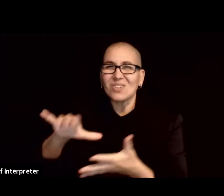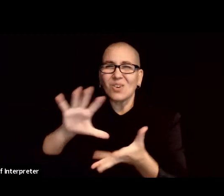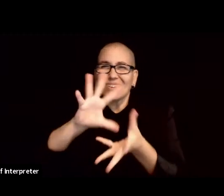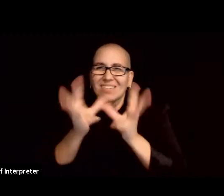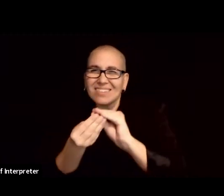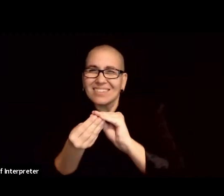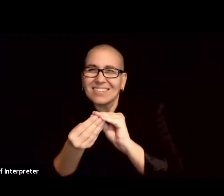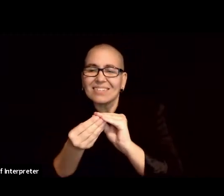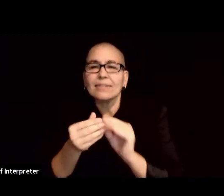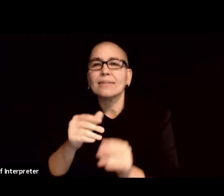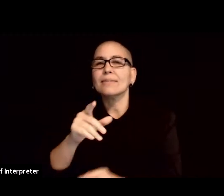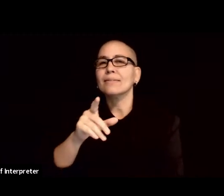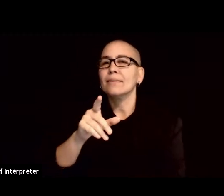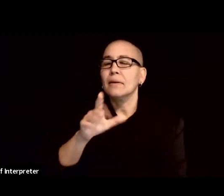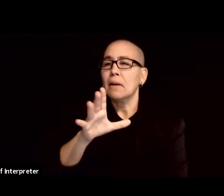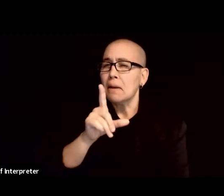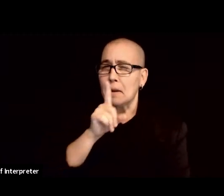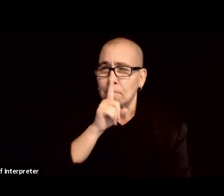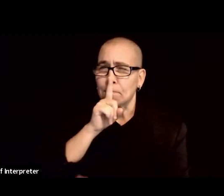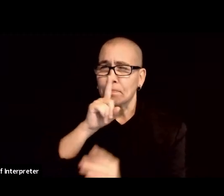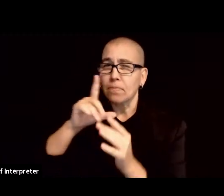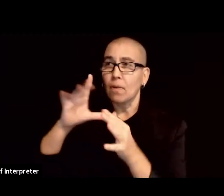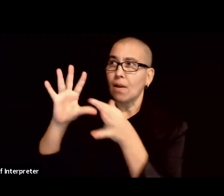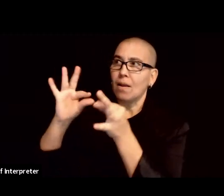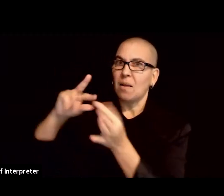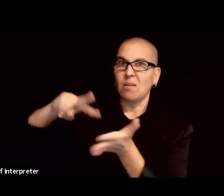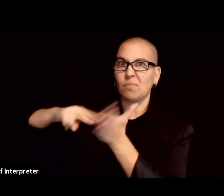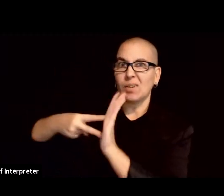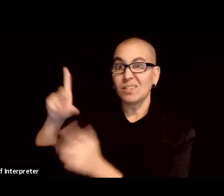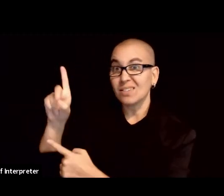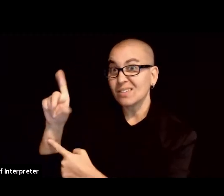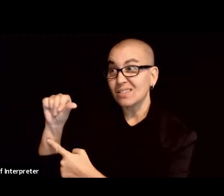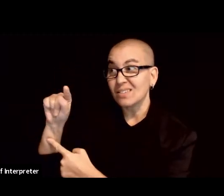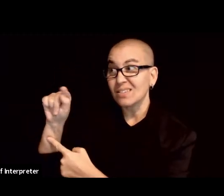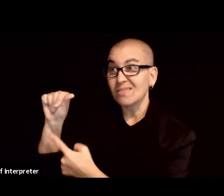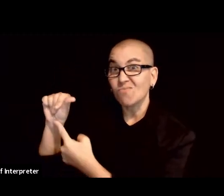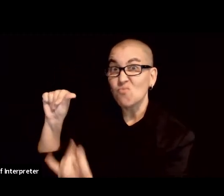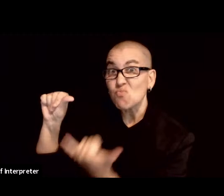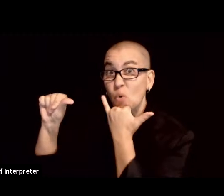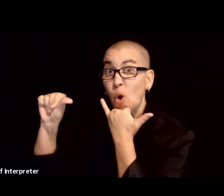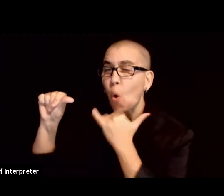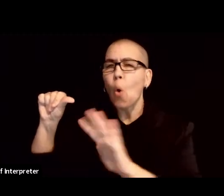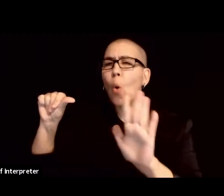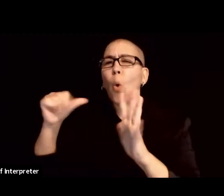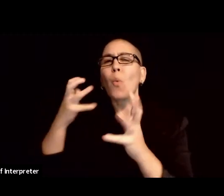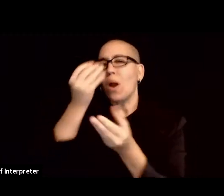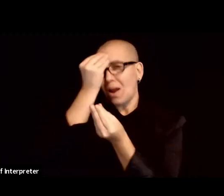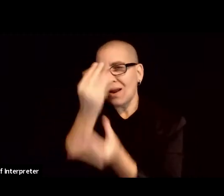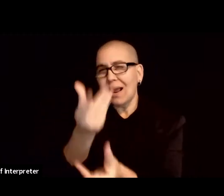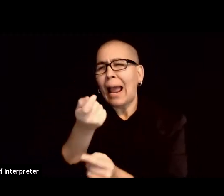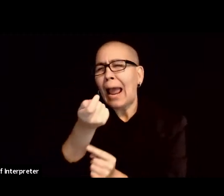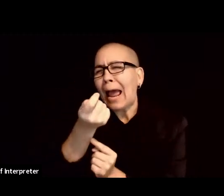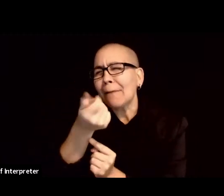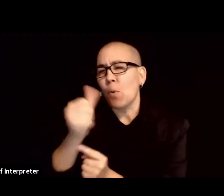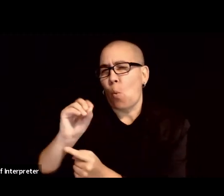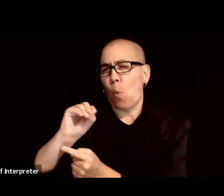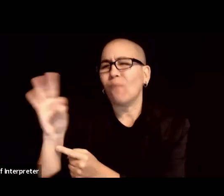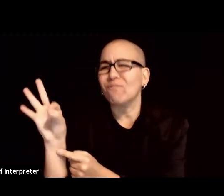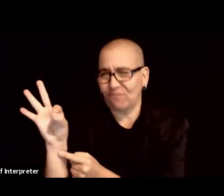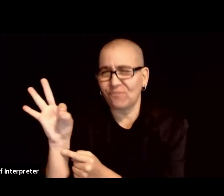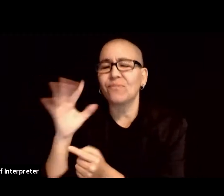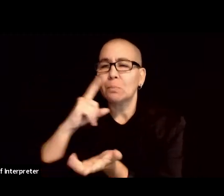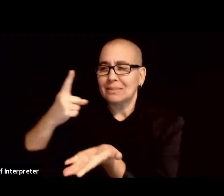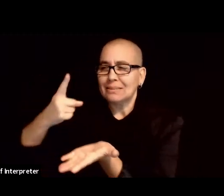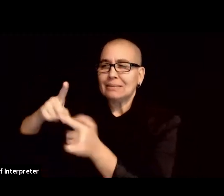means that sometimes some of the new cases we would have reported on one day end up being reported a day or two